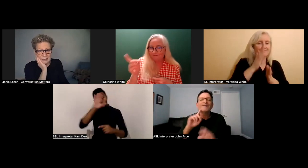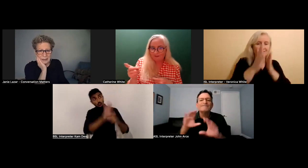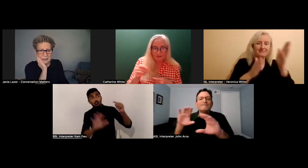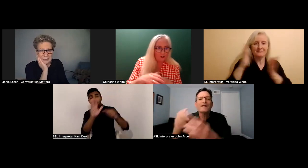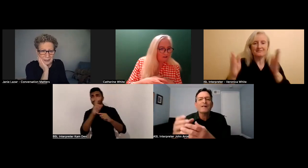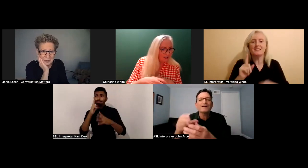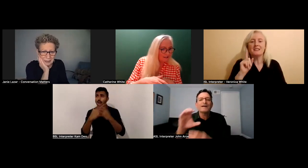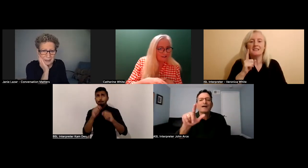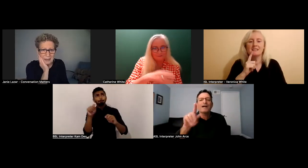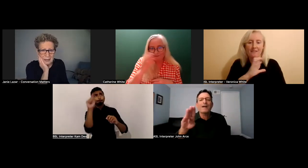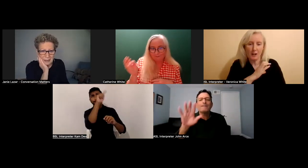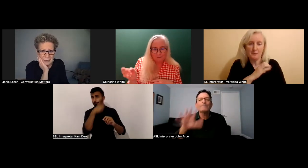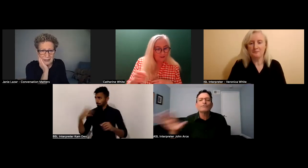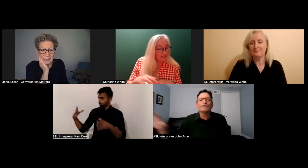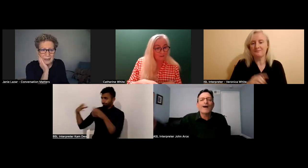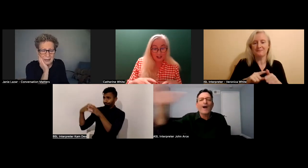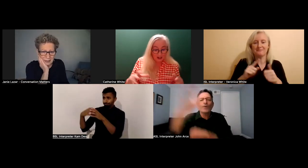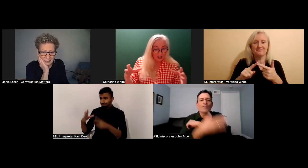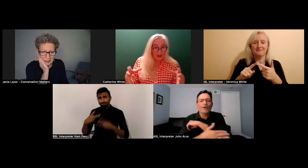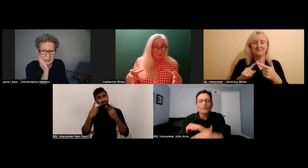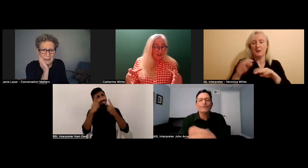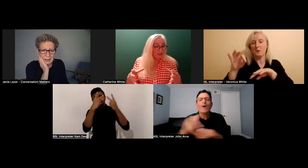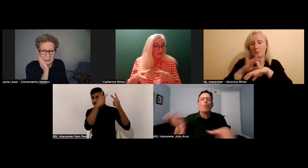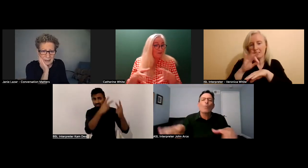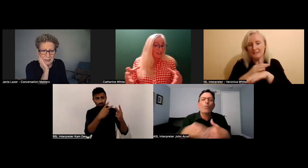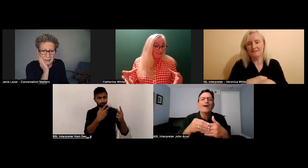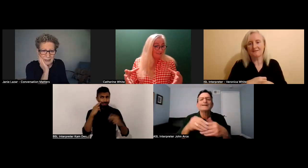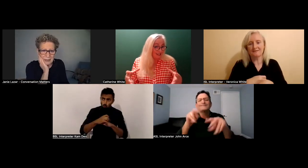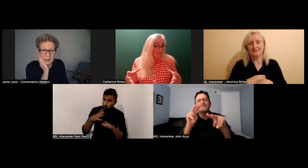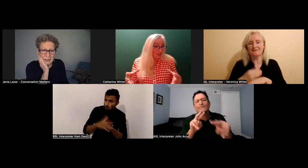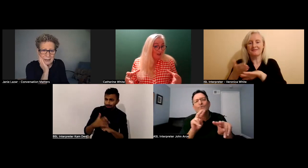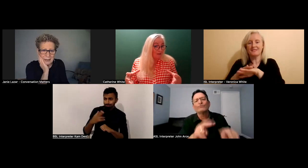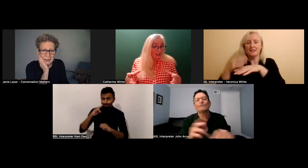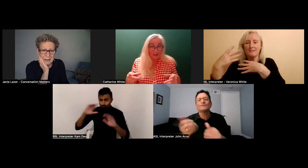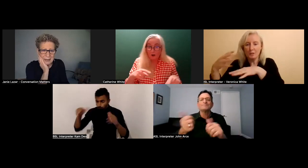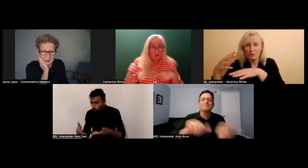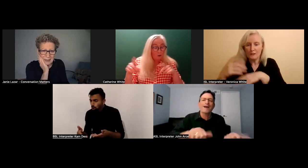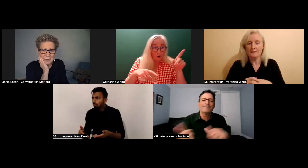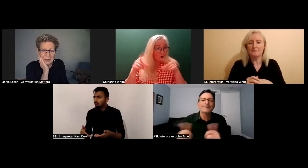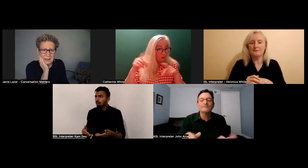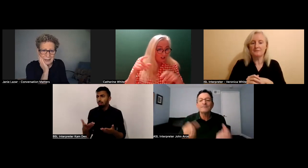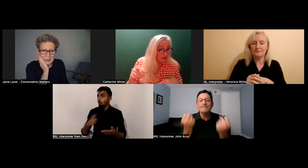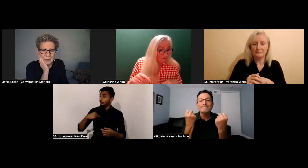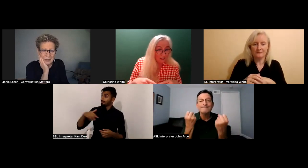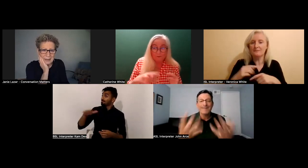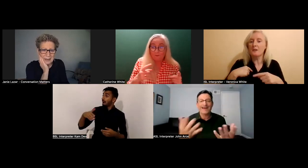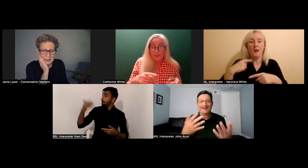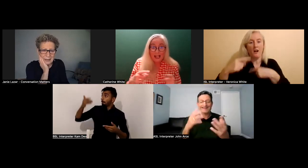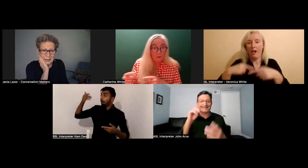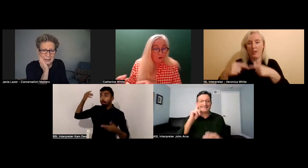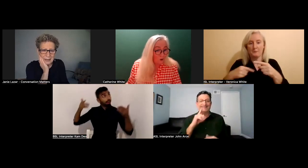weddings, funerals, baptisms, you know, because there's so many deaf in the family. We were always traveling